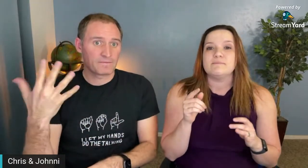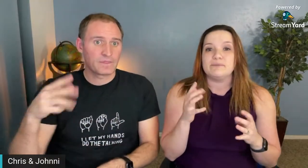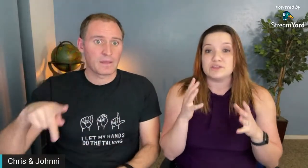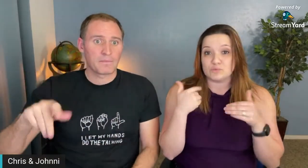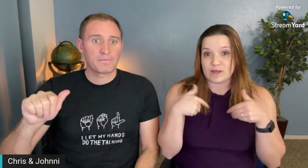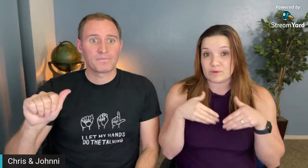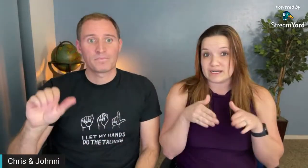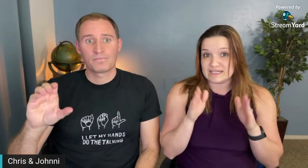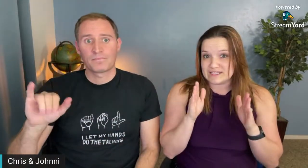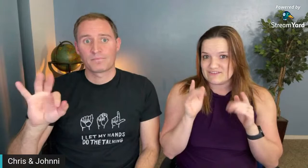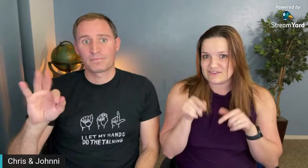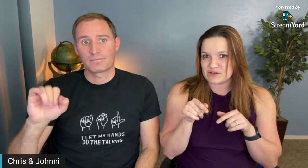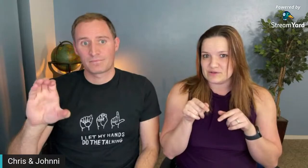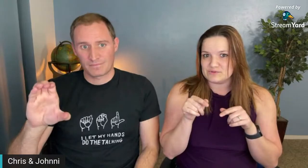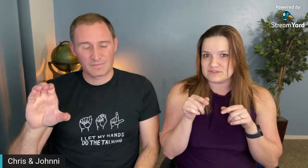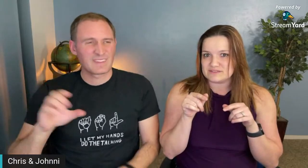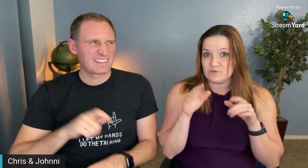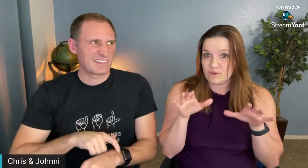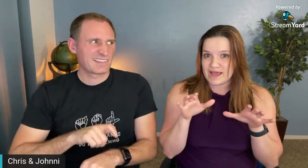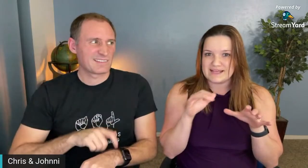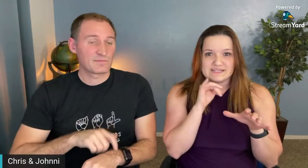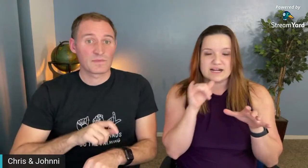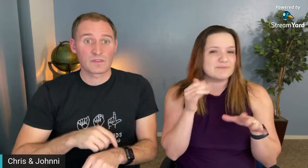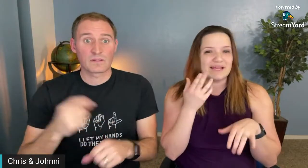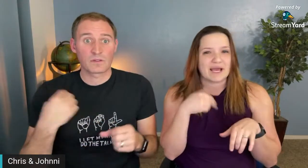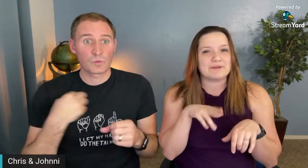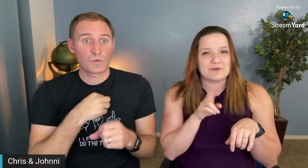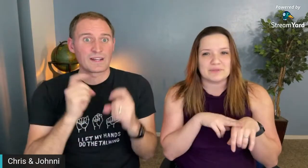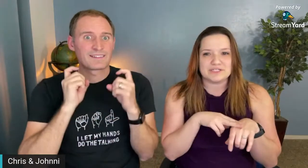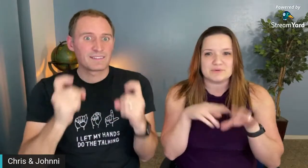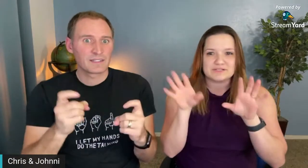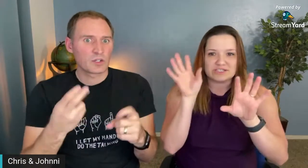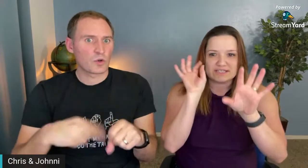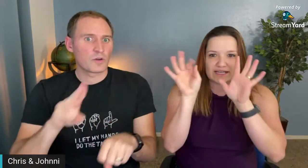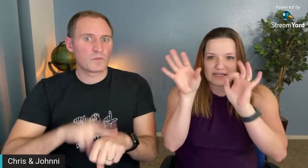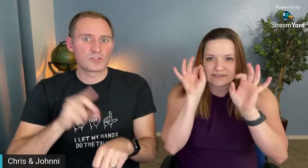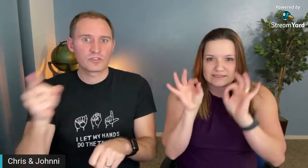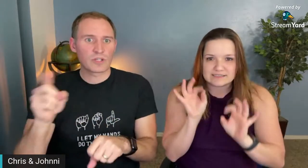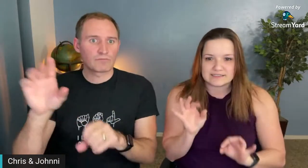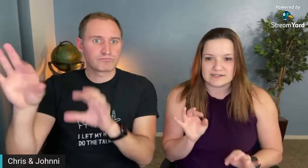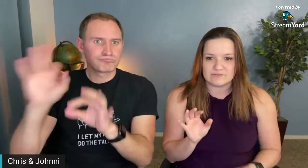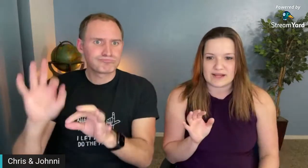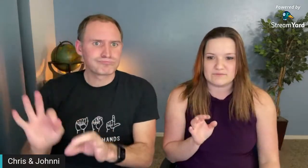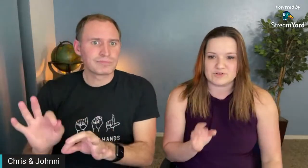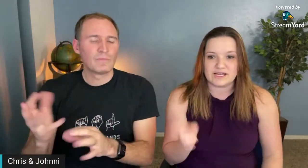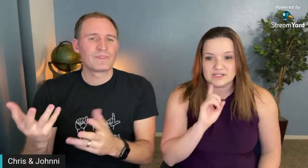But the way we're going to give those away is not going to be like how we normally do, where it's just like a random drawing. No.